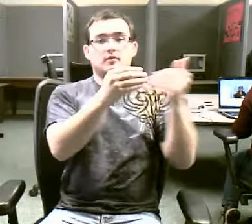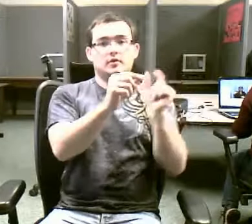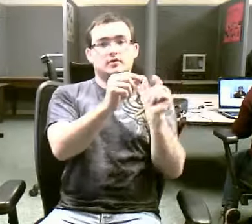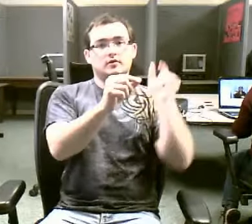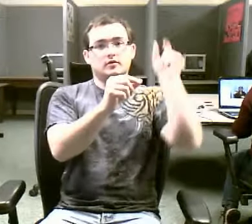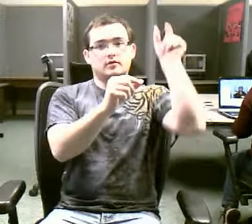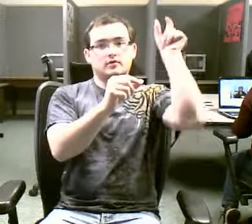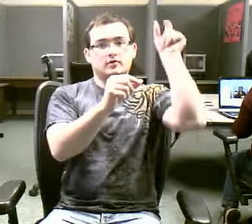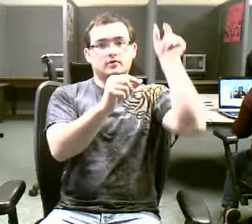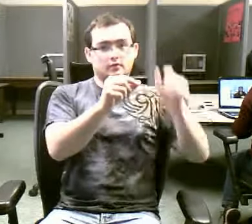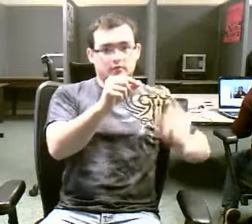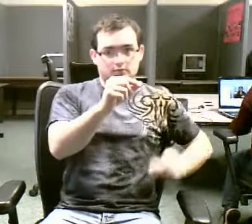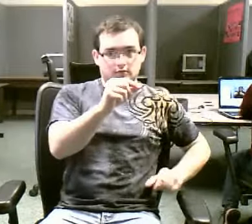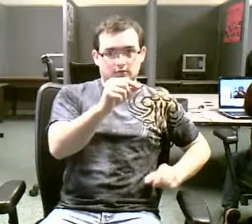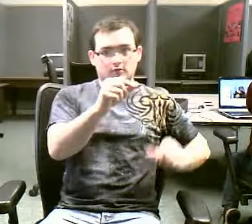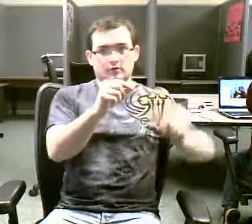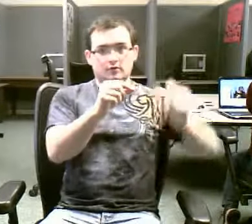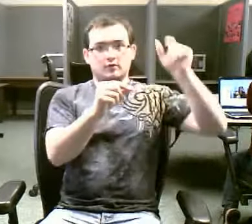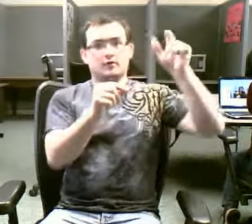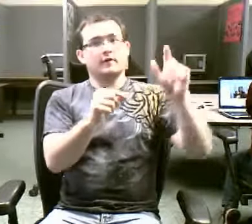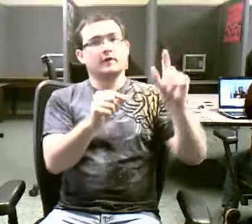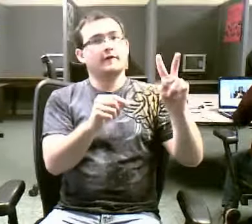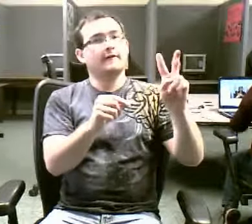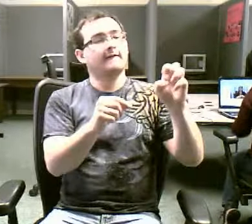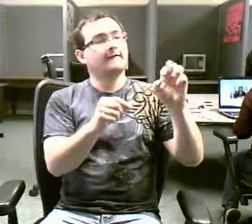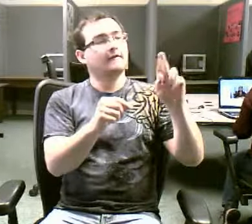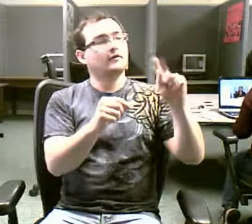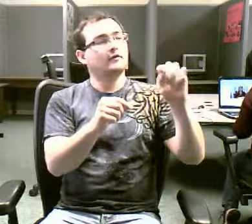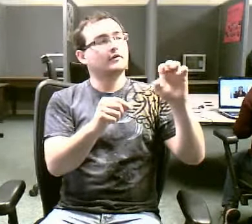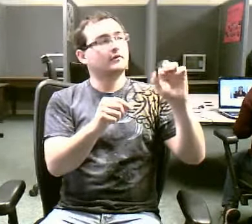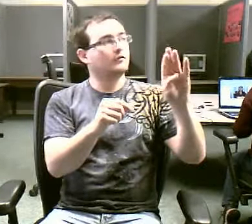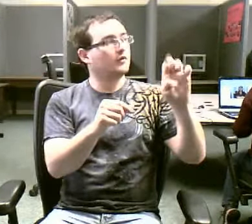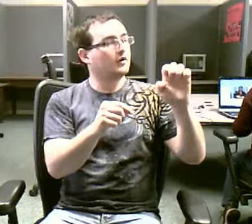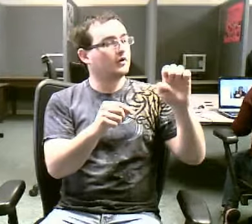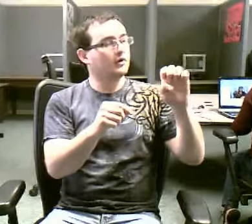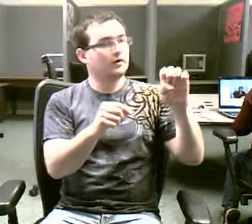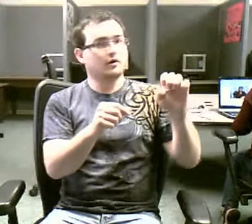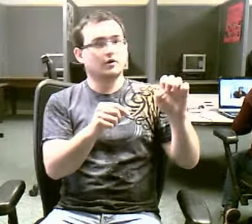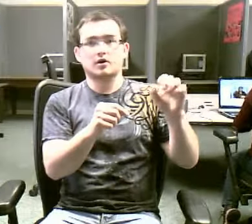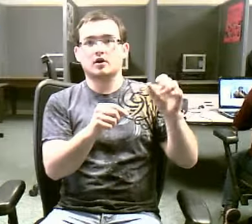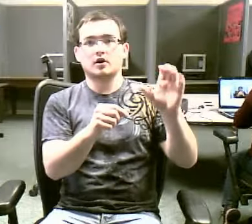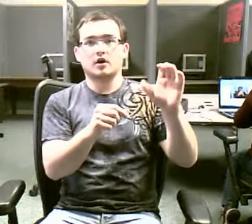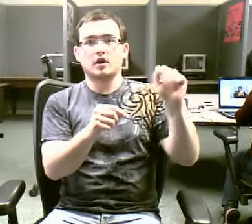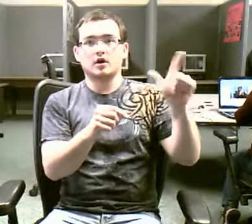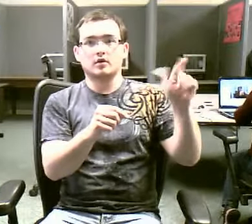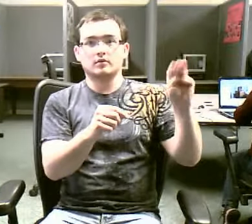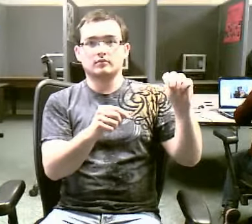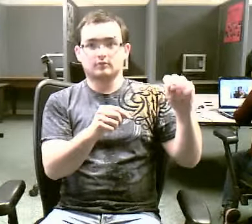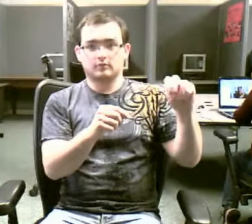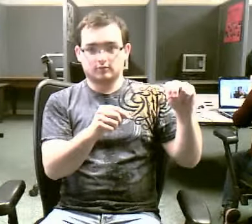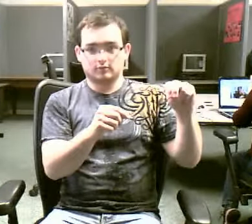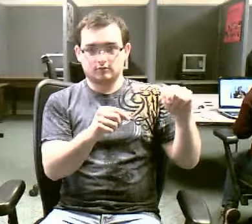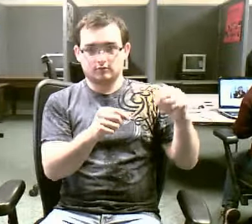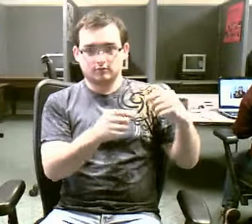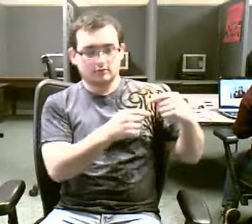long vertebral column or spinal cord which is present in the back portion of the thoracic